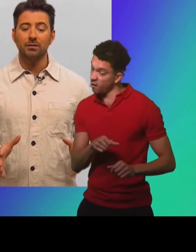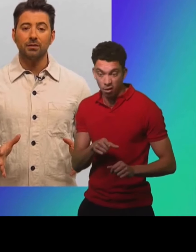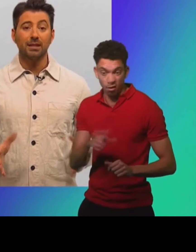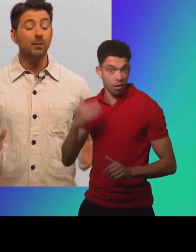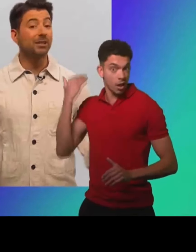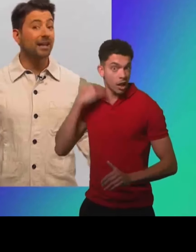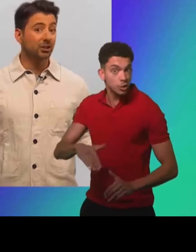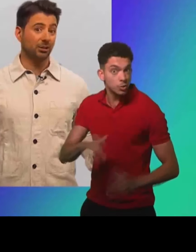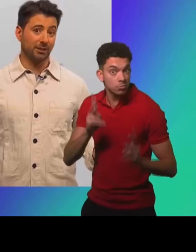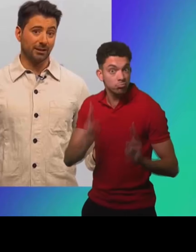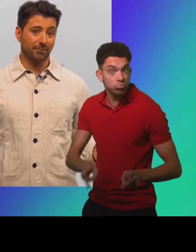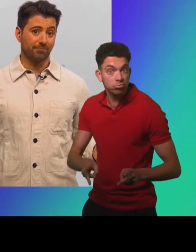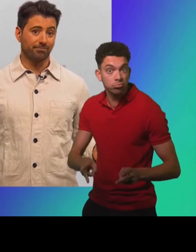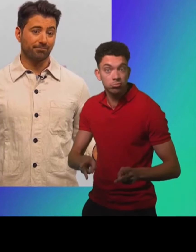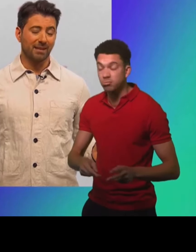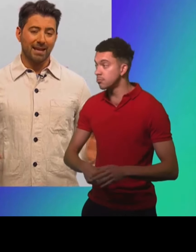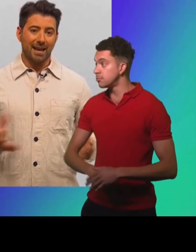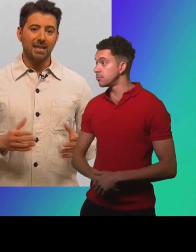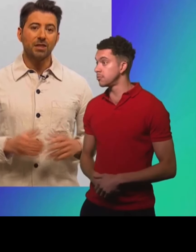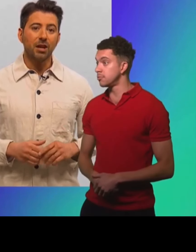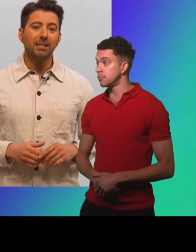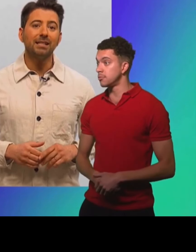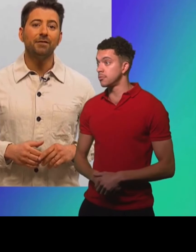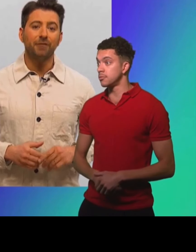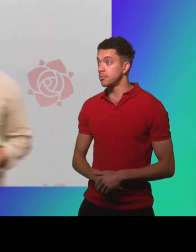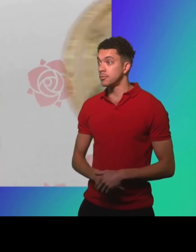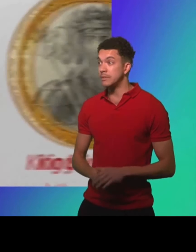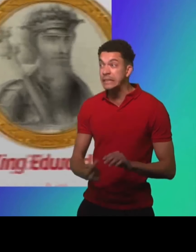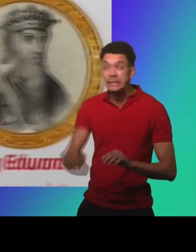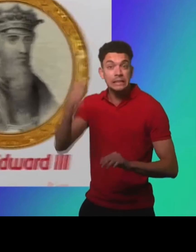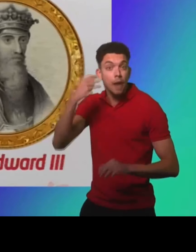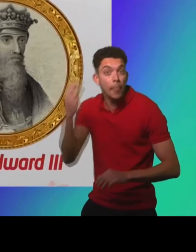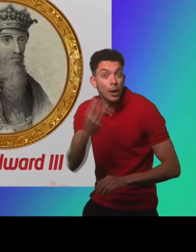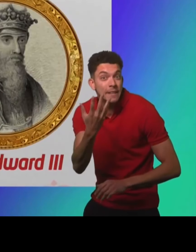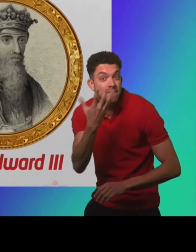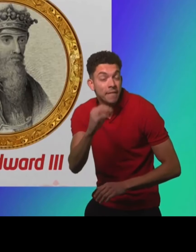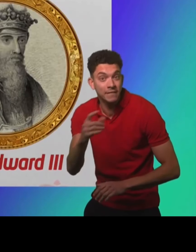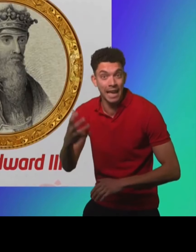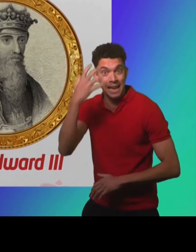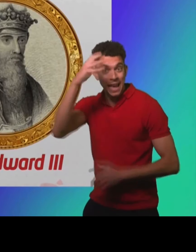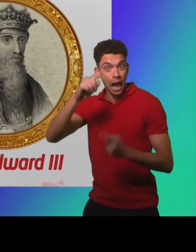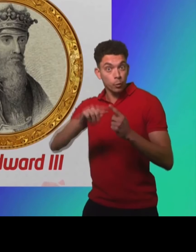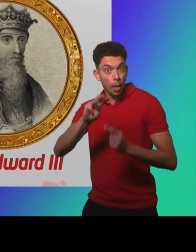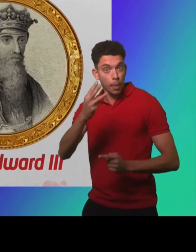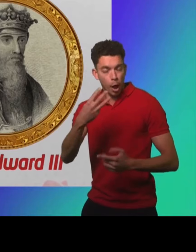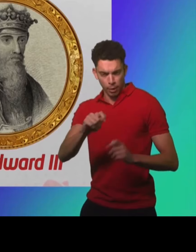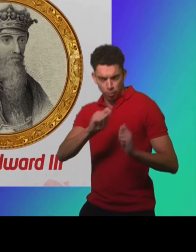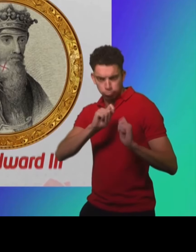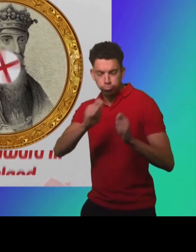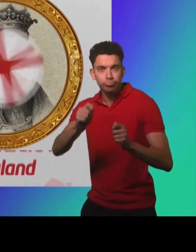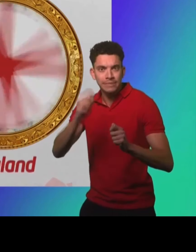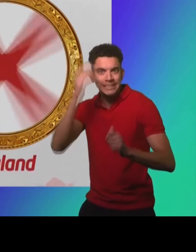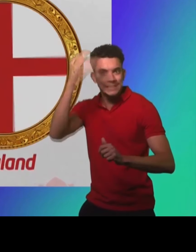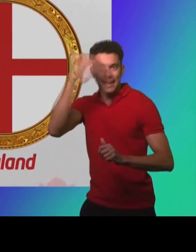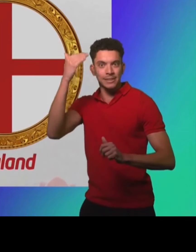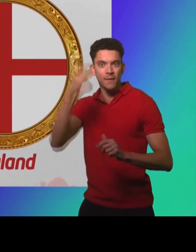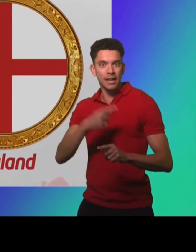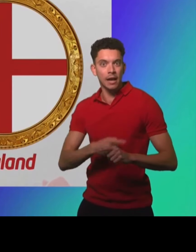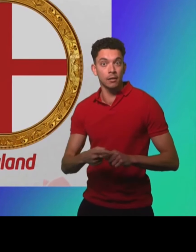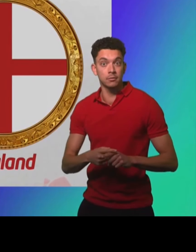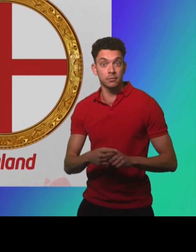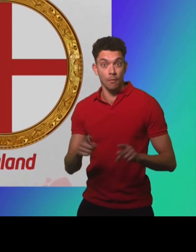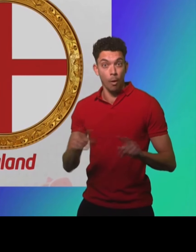religion, he was executed. In 1350, King Edward III made him the patron saint of England, but he's